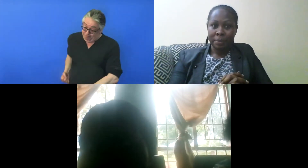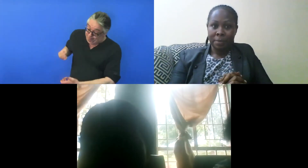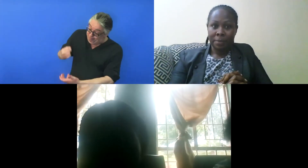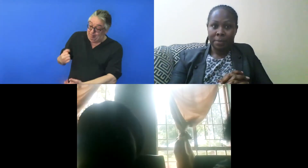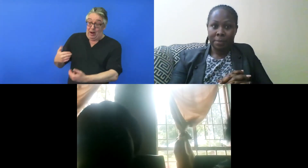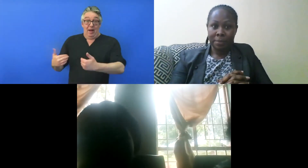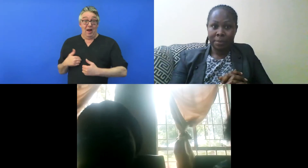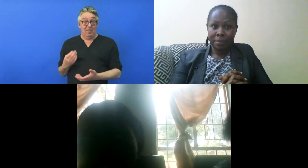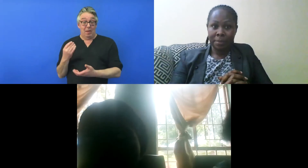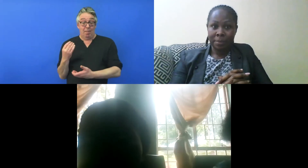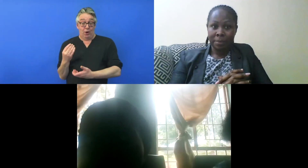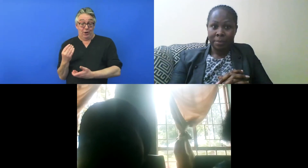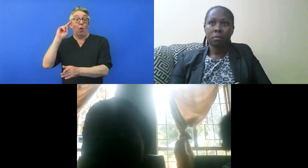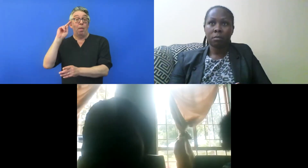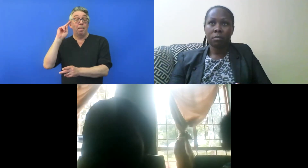Blessing.